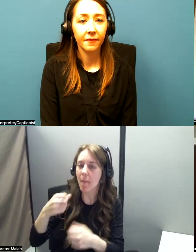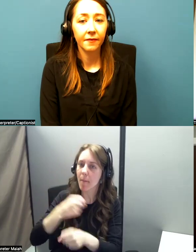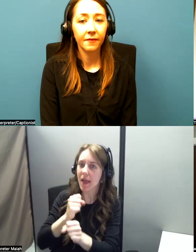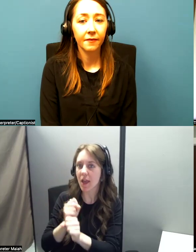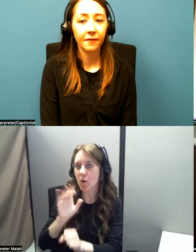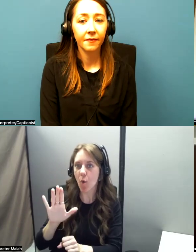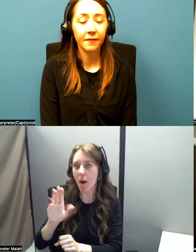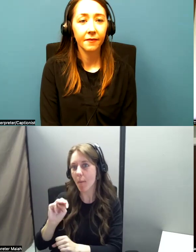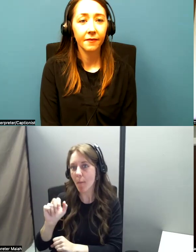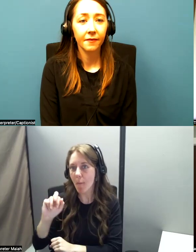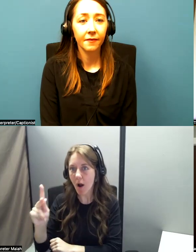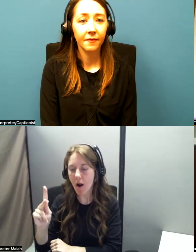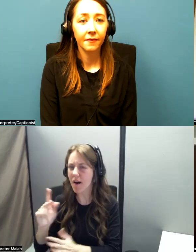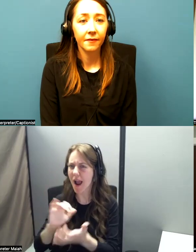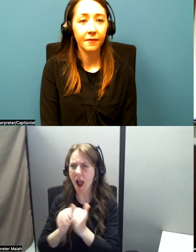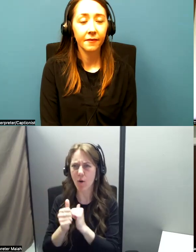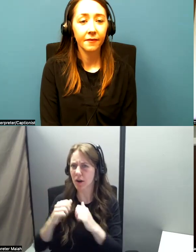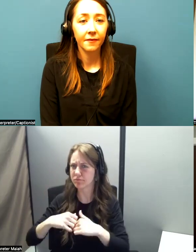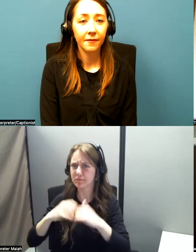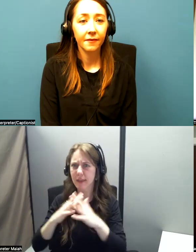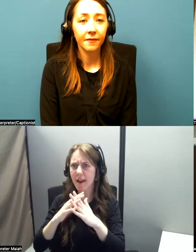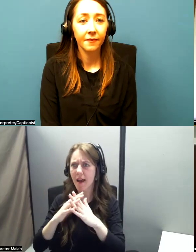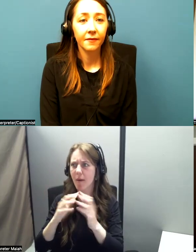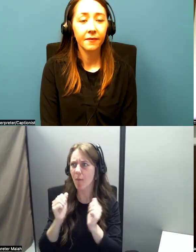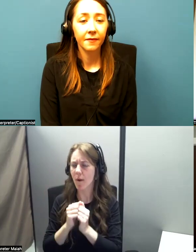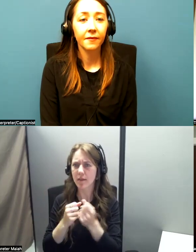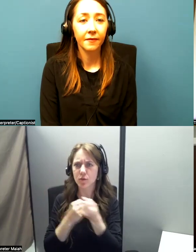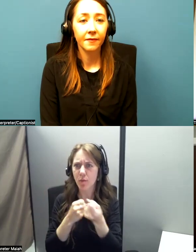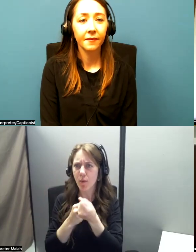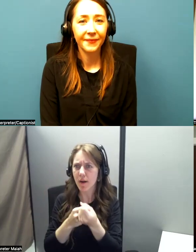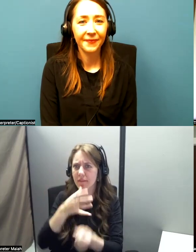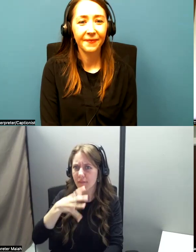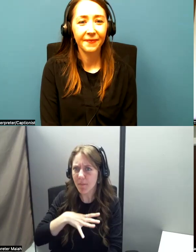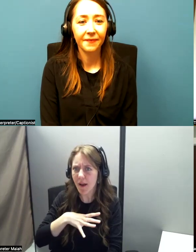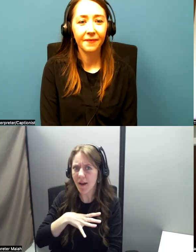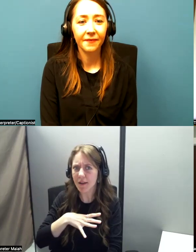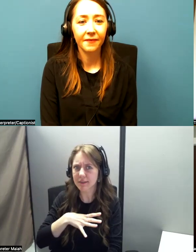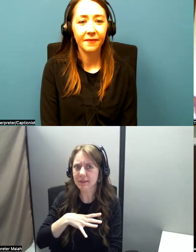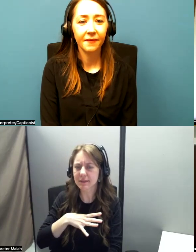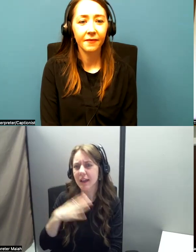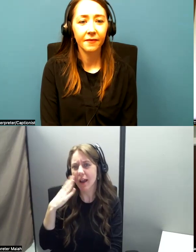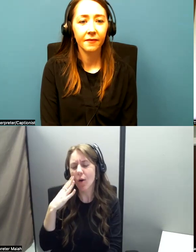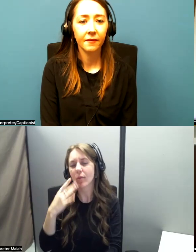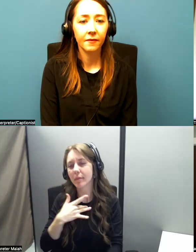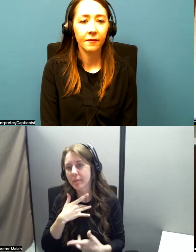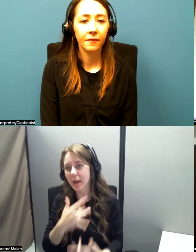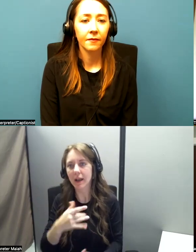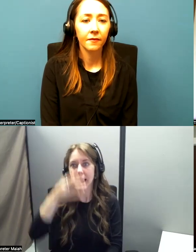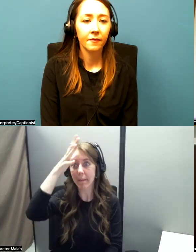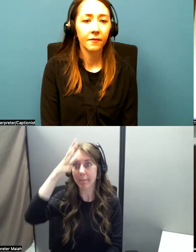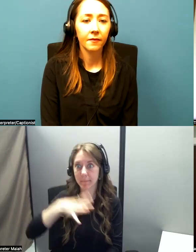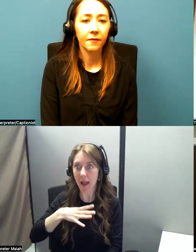and how that came up with supporting females, because I know it's always male,